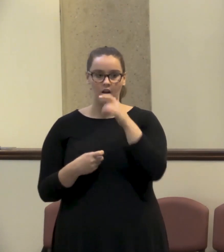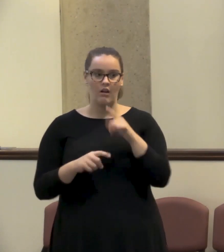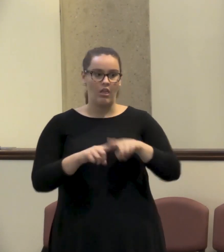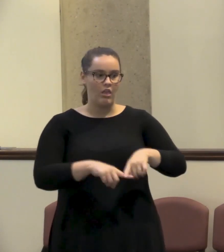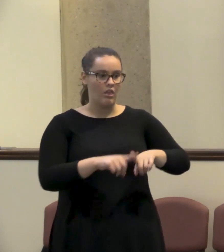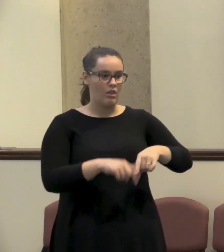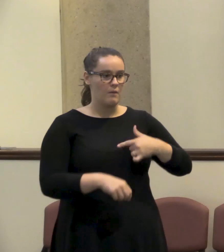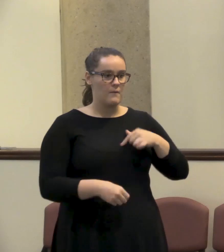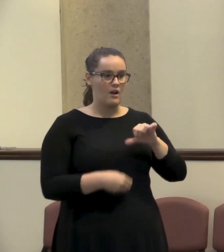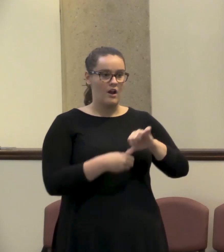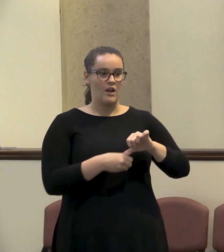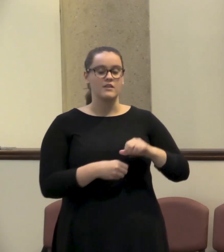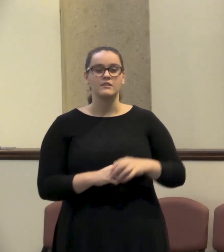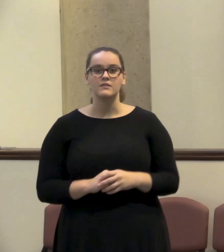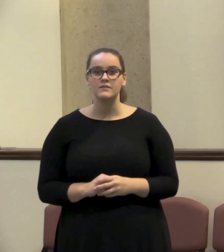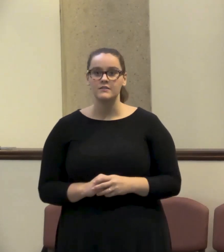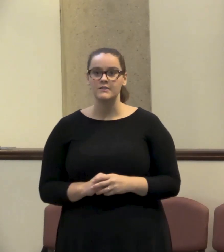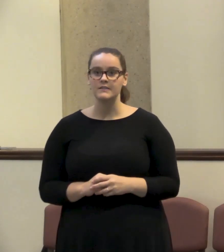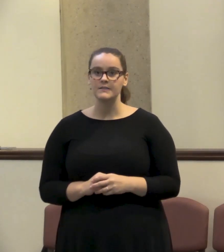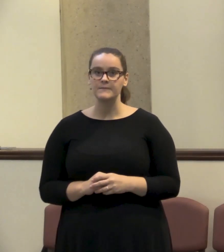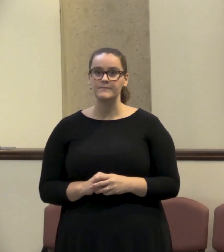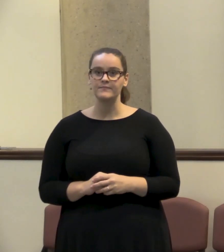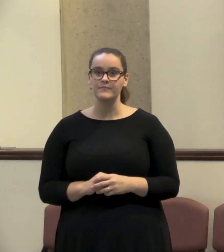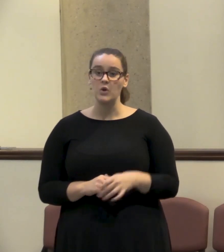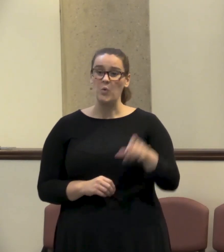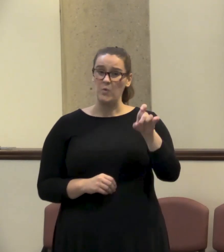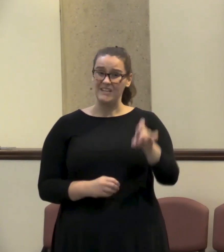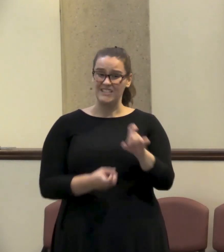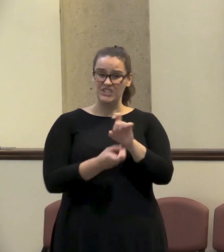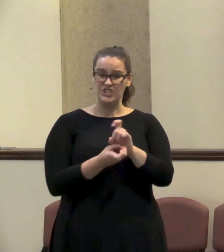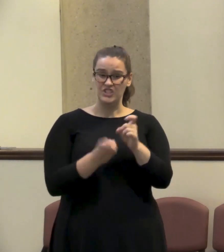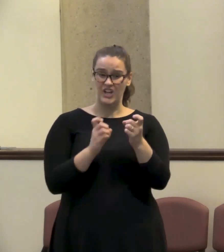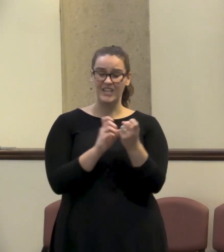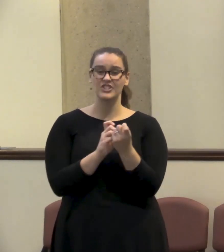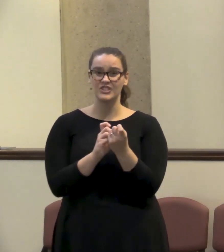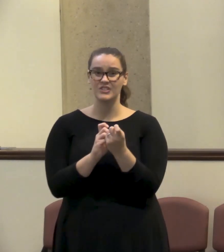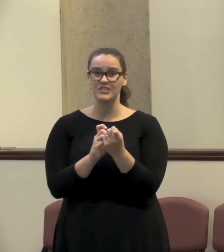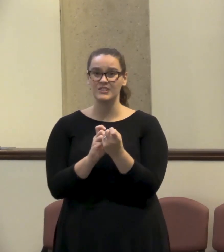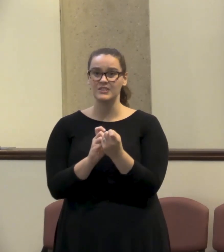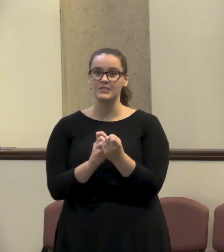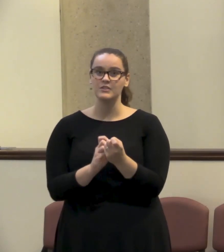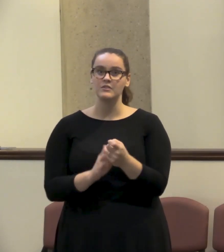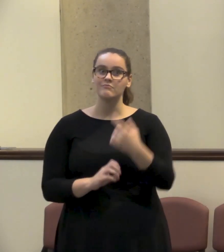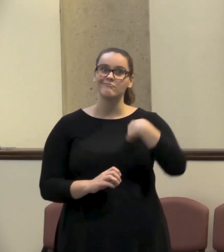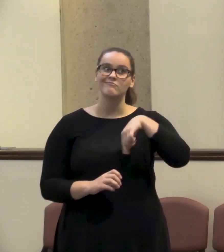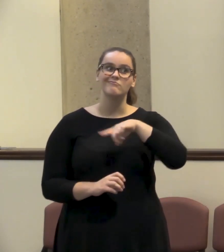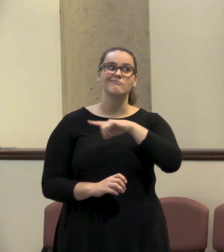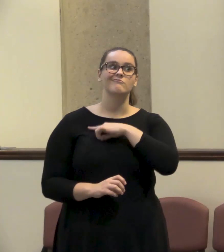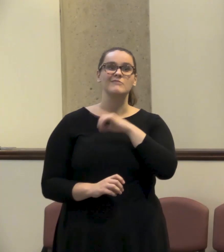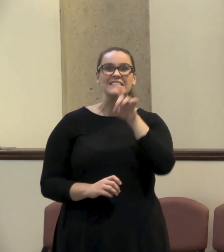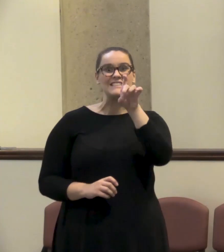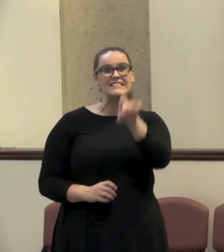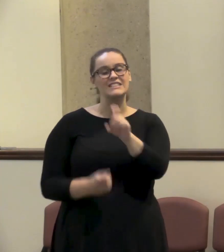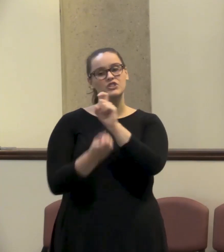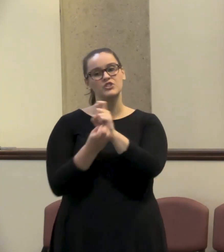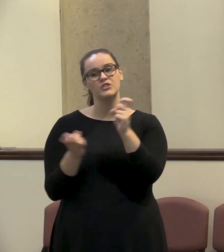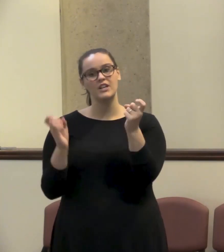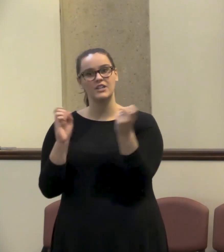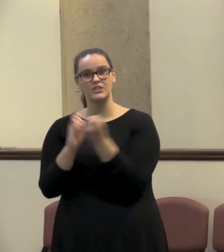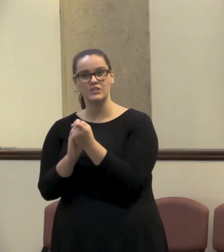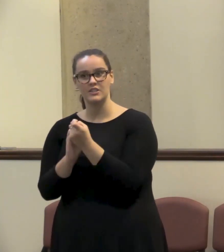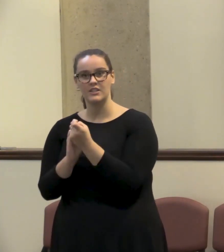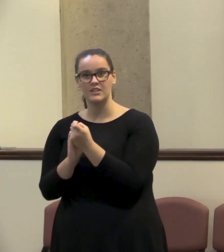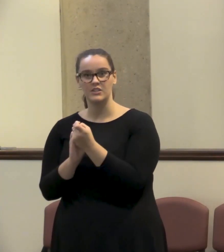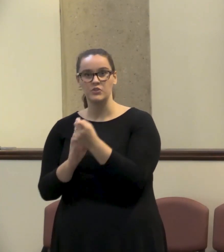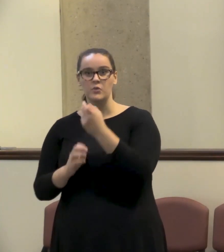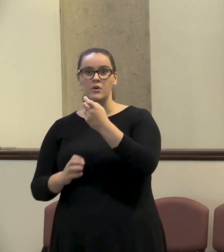But as soon as those changes are possible, we need to do that. We need to revolutionize our transportation system. I put forward a bus rapid